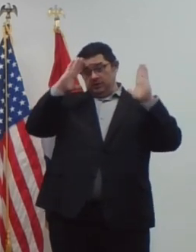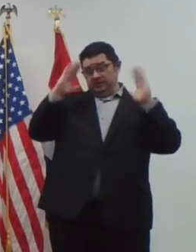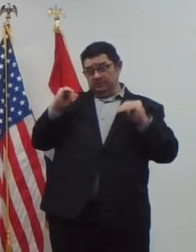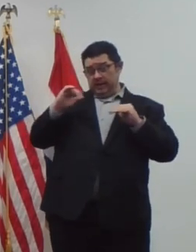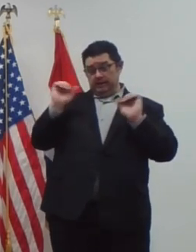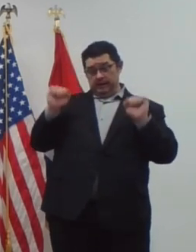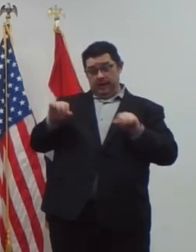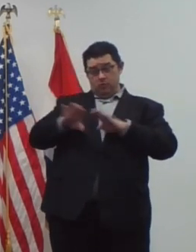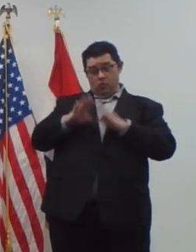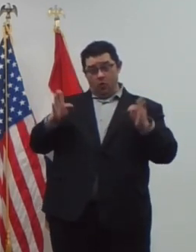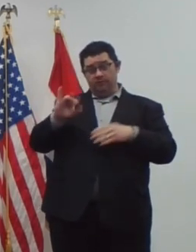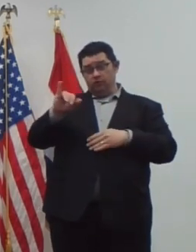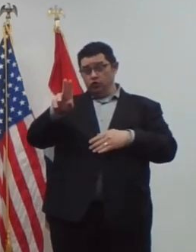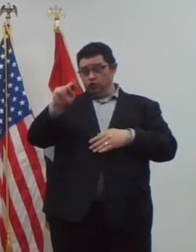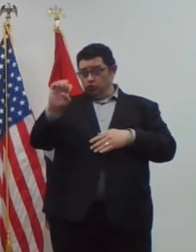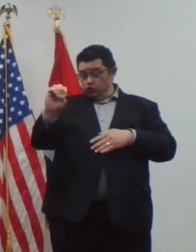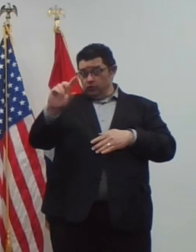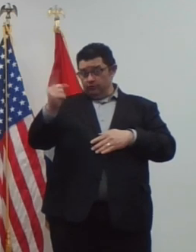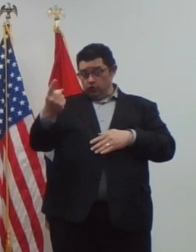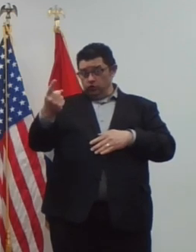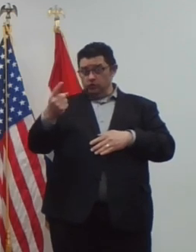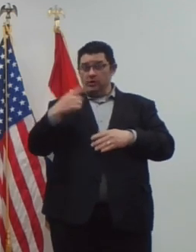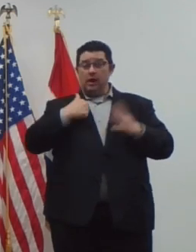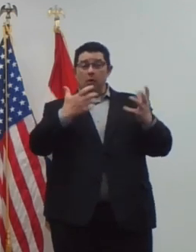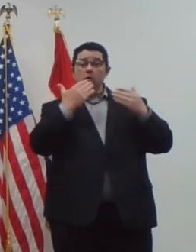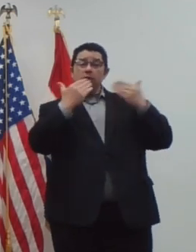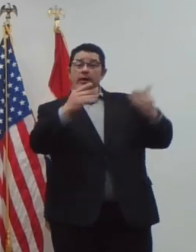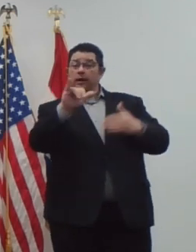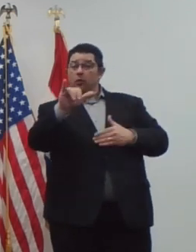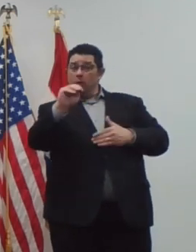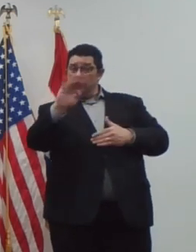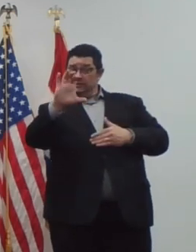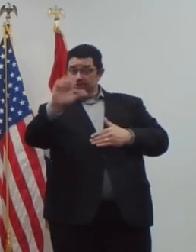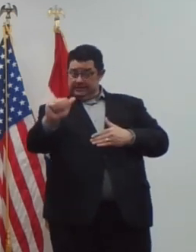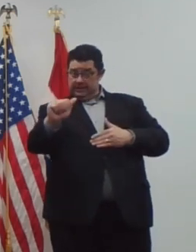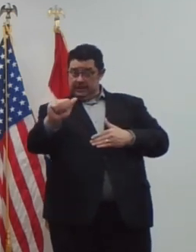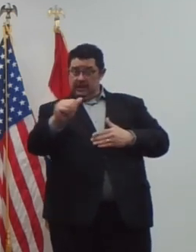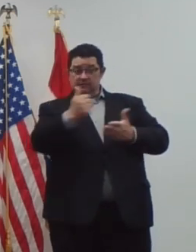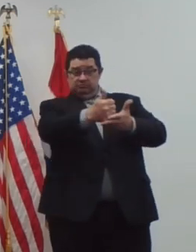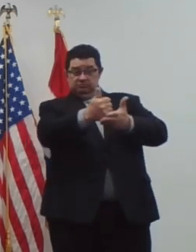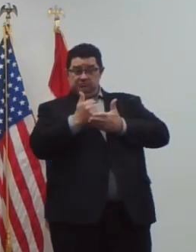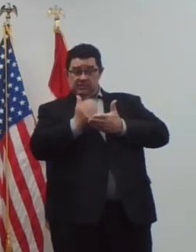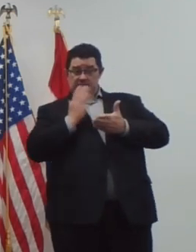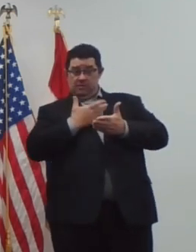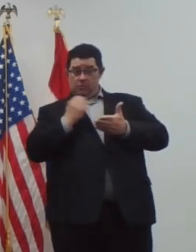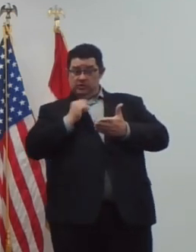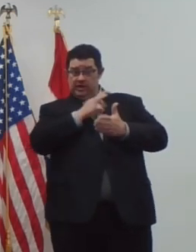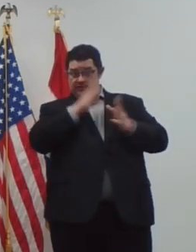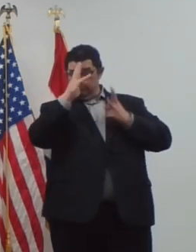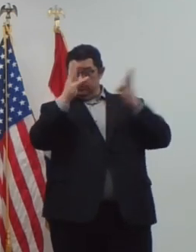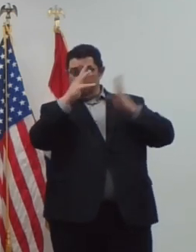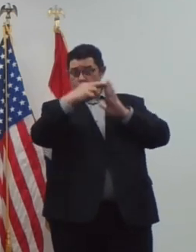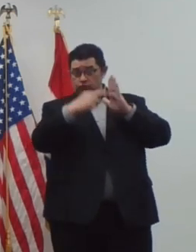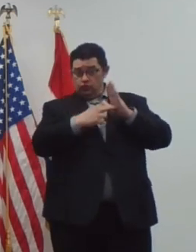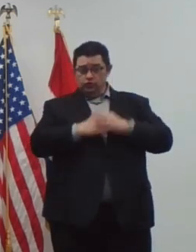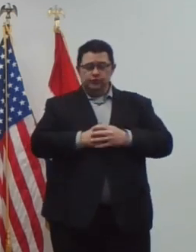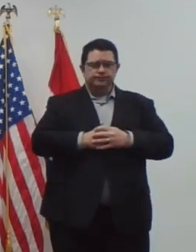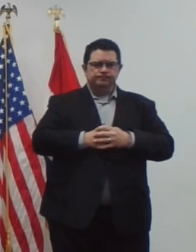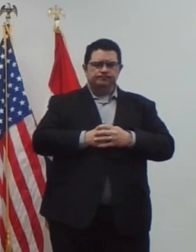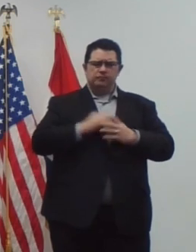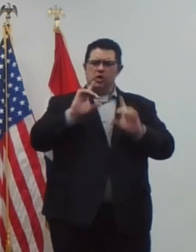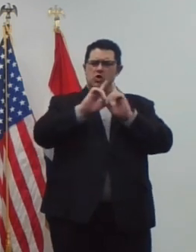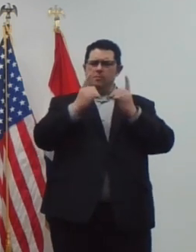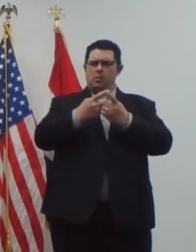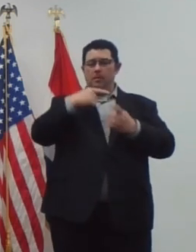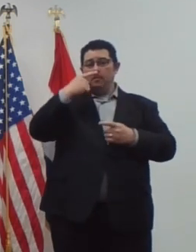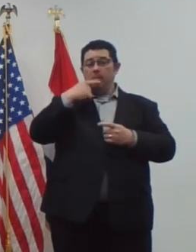the YMCA for working with our staff to produce those guidelines. Our Department of Public Health also tells us that